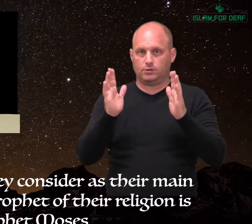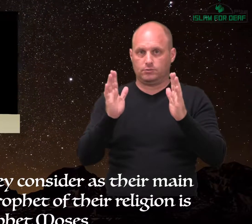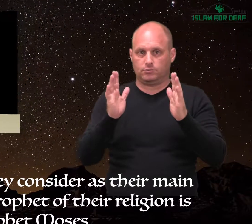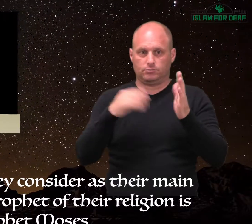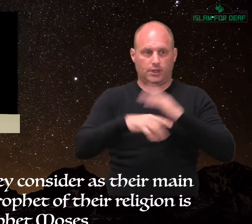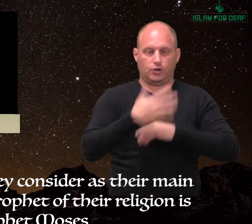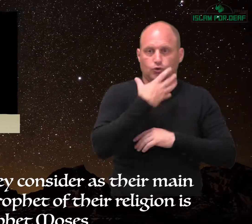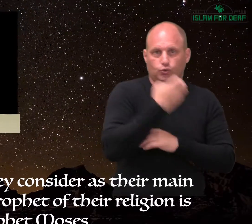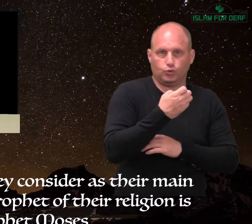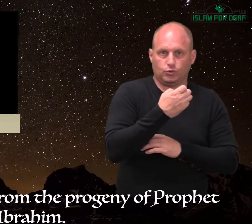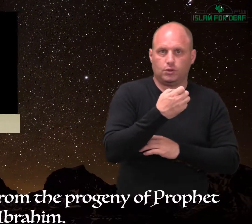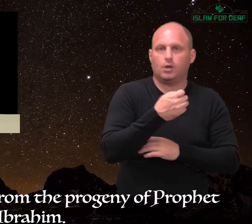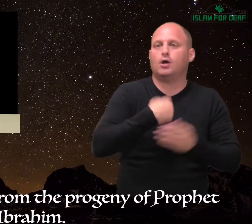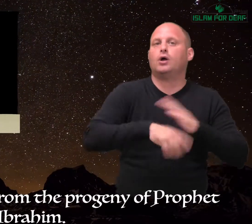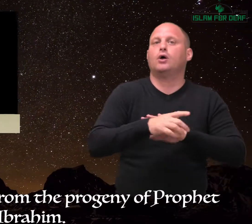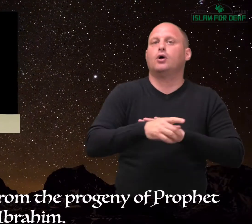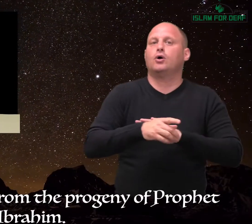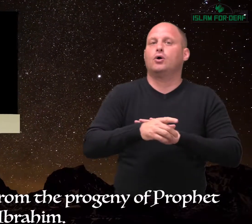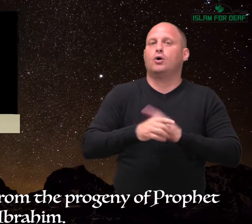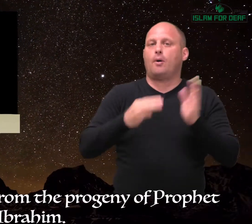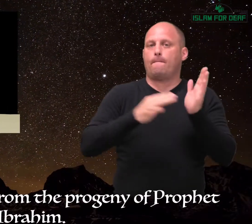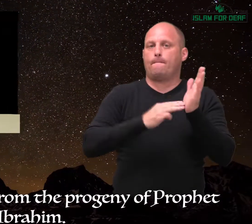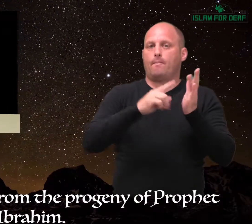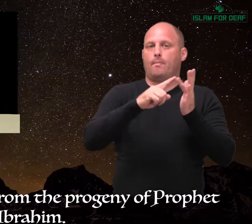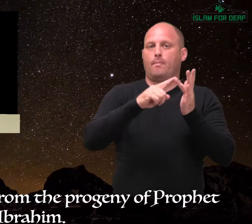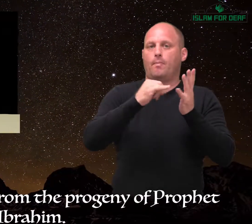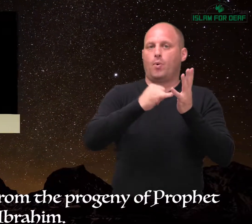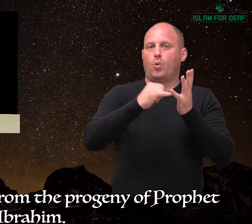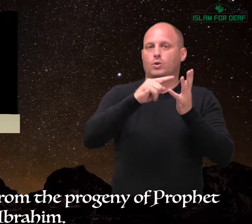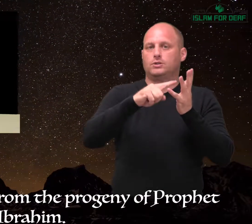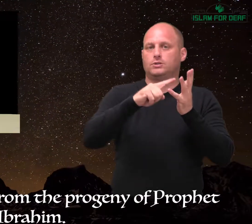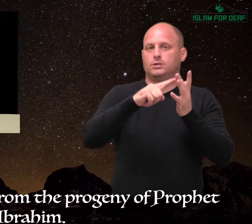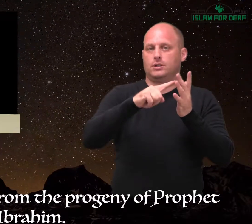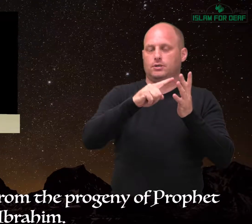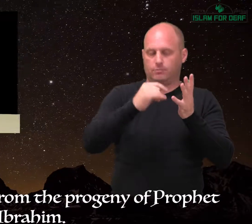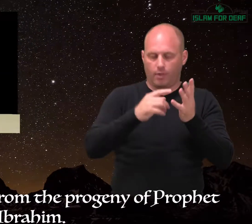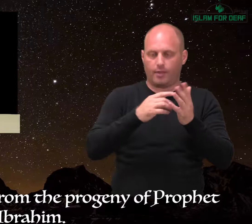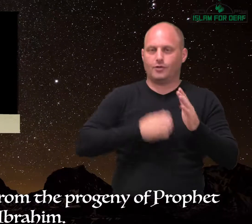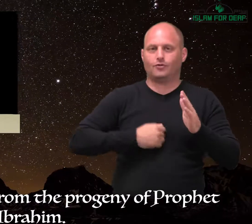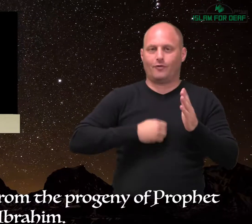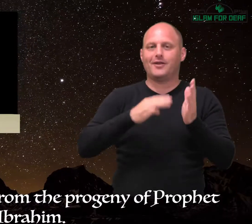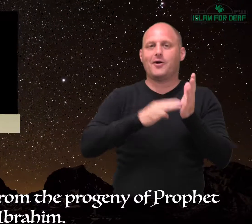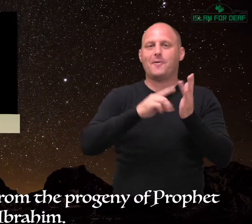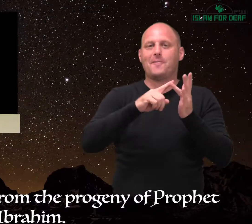and he also comes from the progeny of Prophet Ibrahim.